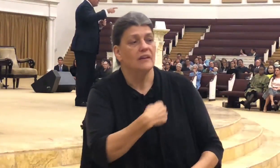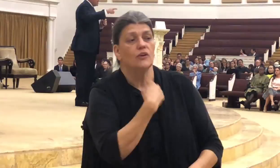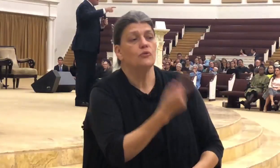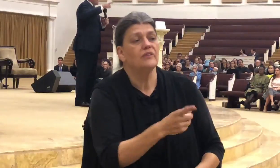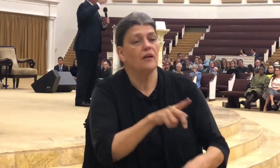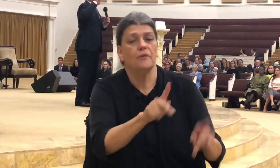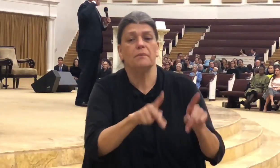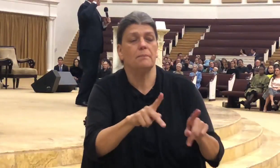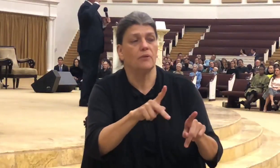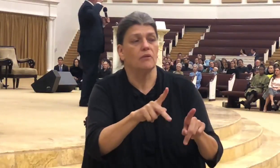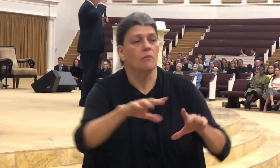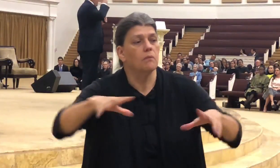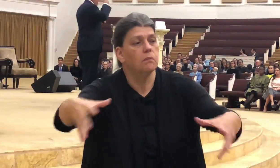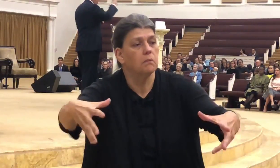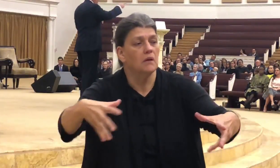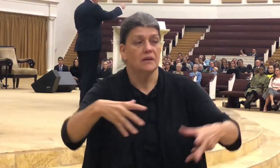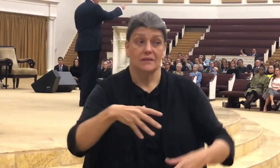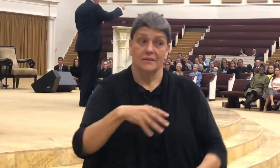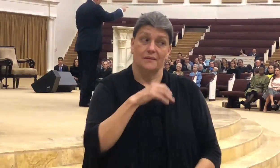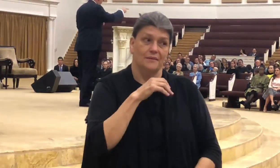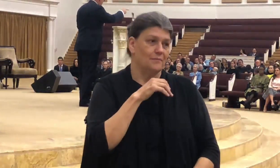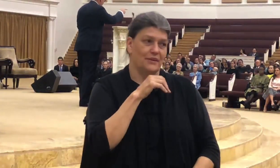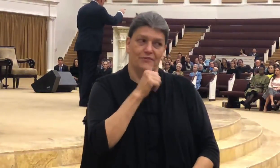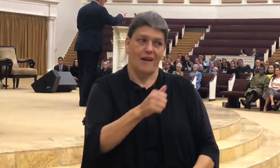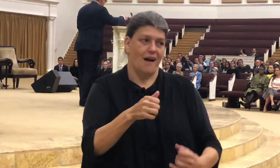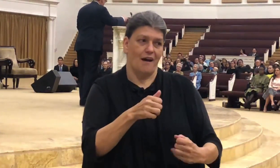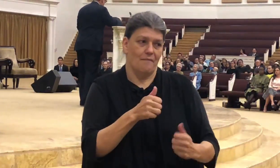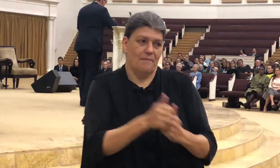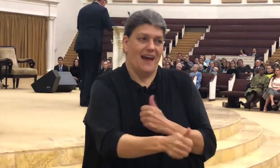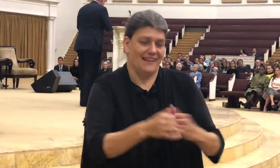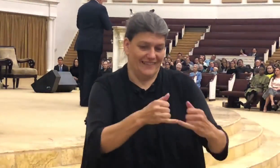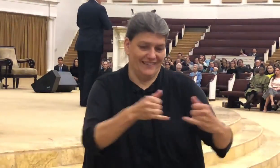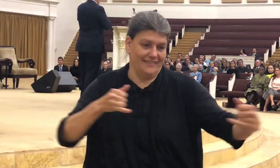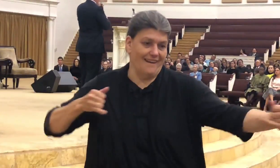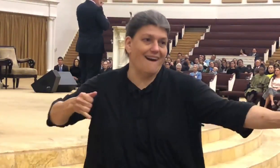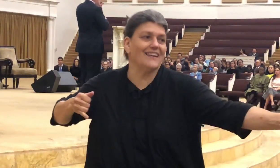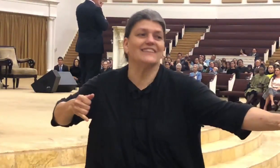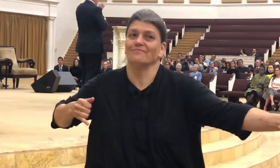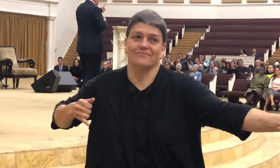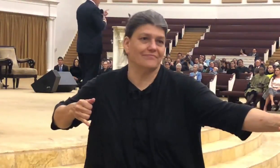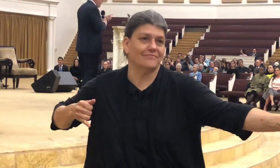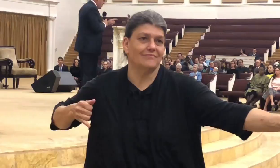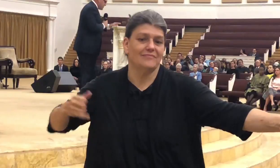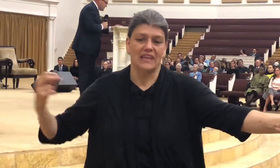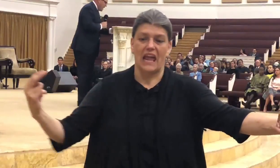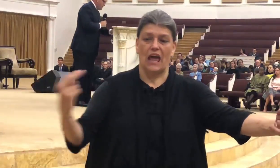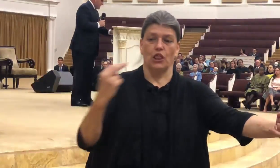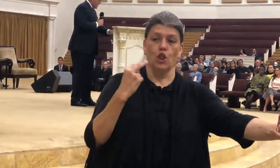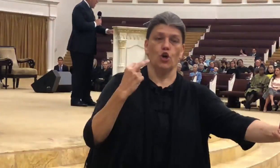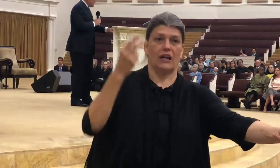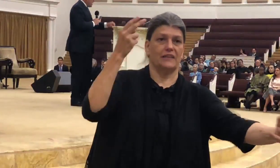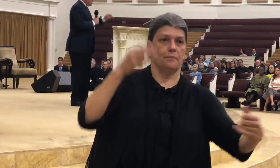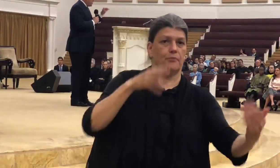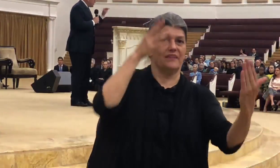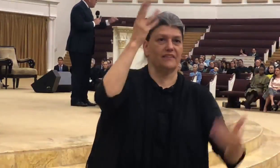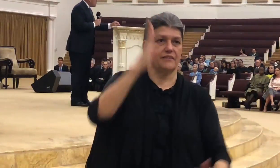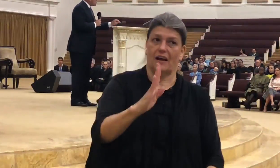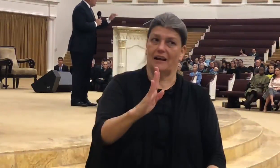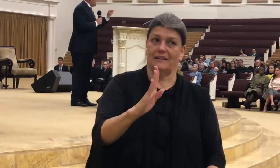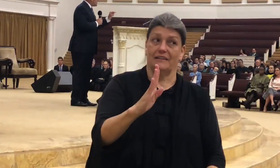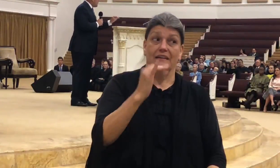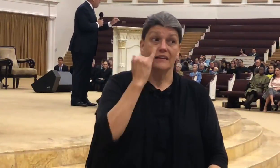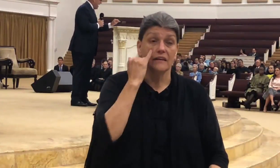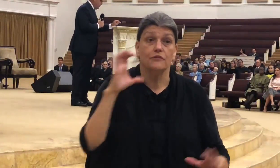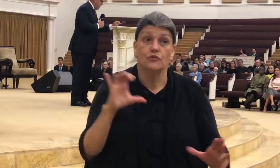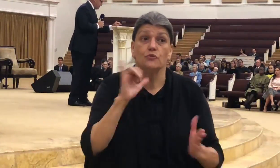the people, they better not break through this line that I'm establishing and gaze upon my presence, because to do